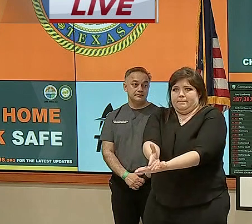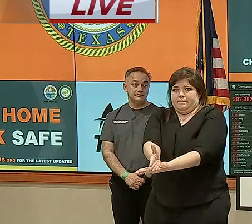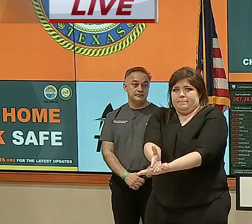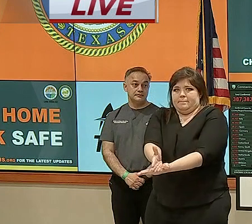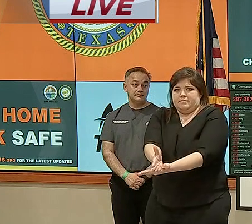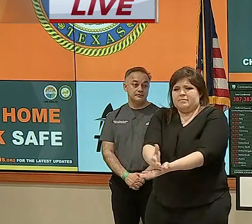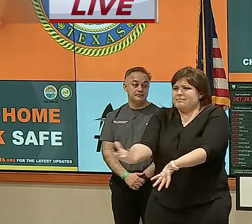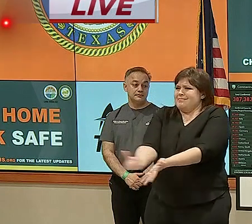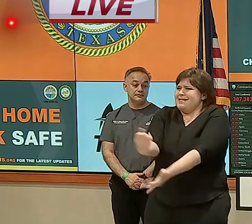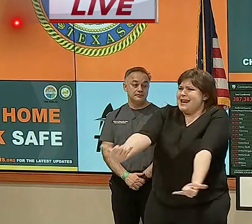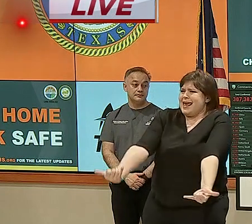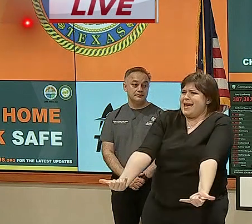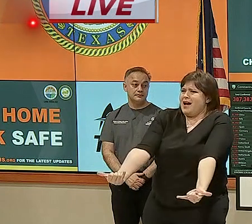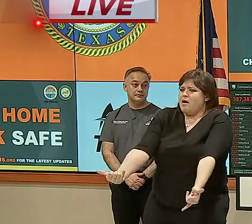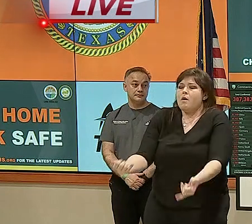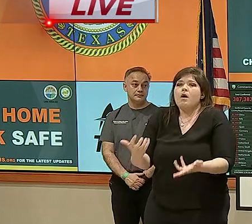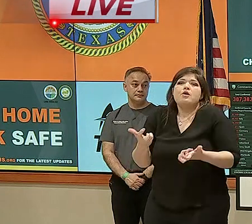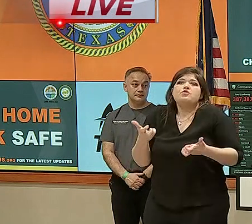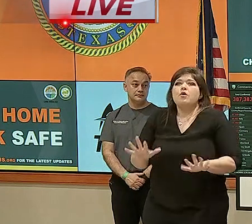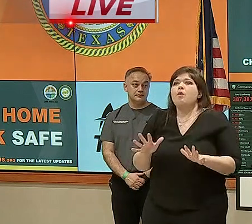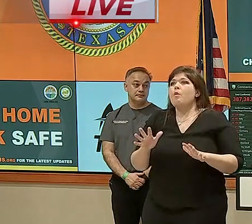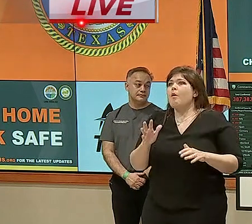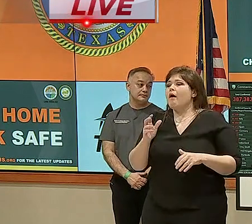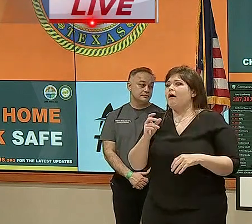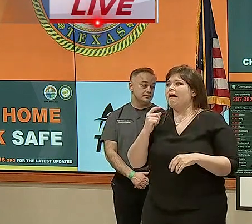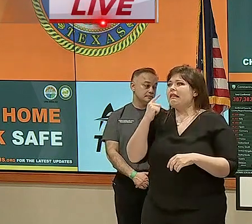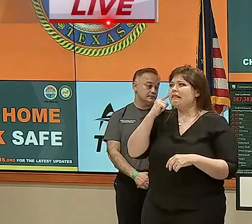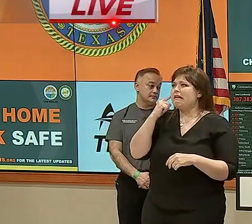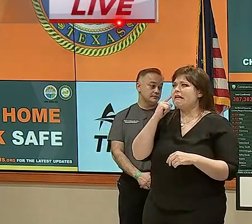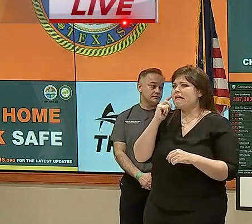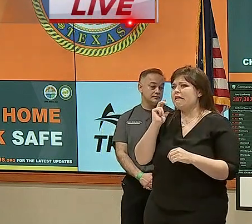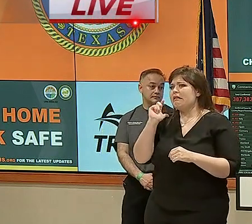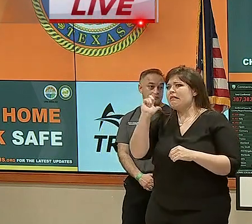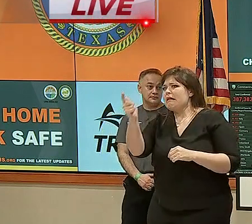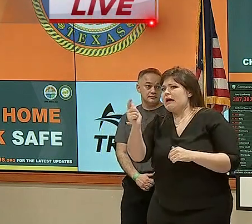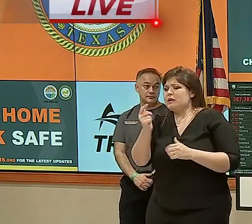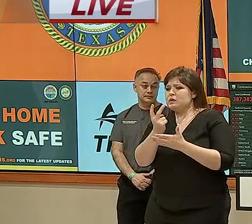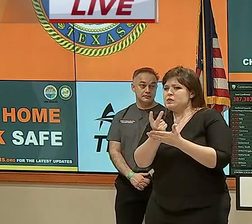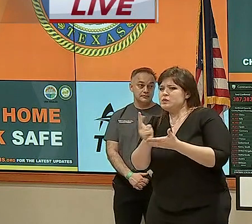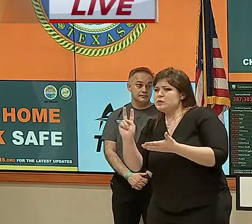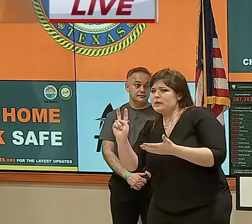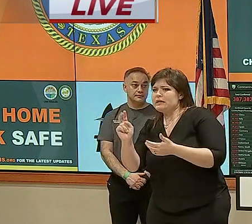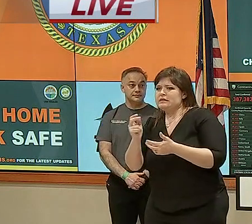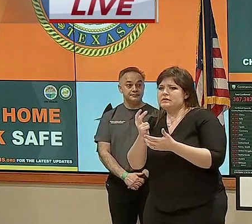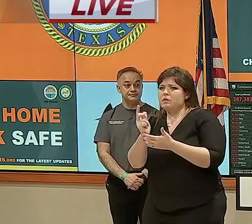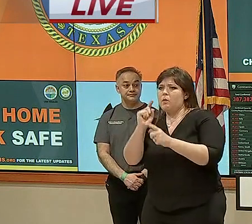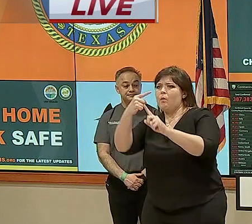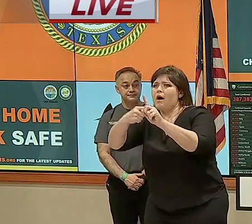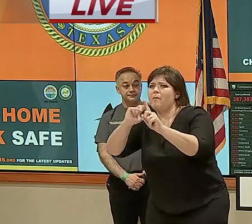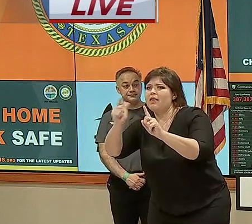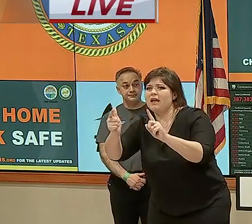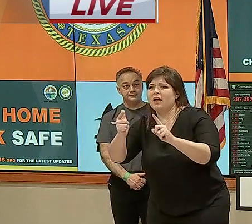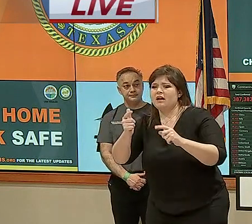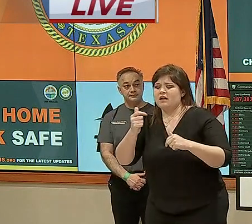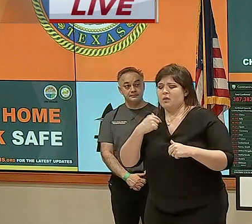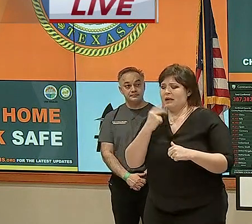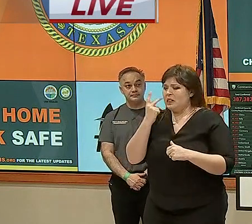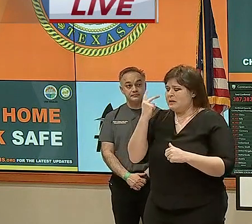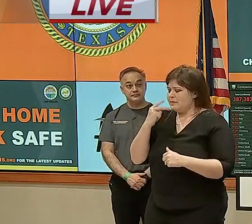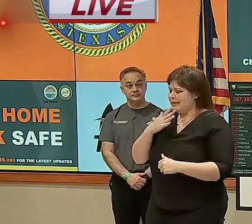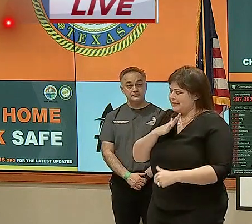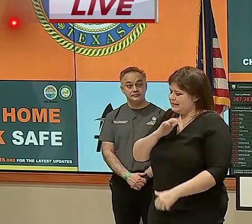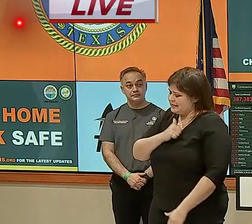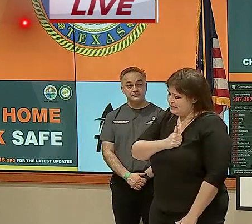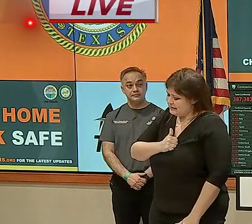now without having to look back 2 weeks from now or a month from now and regret that we did not take the